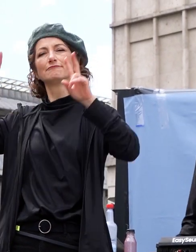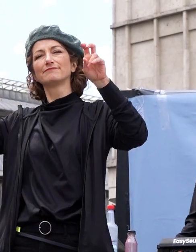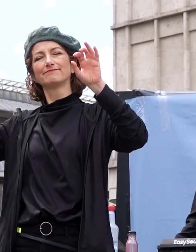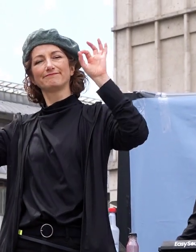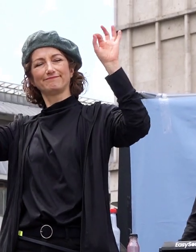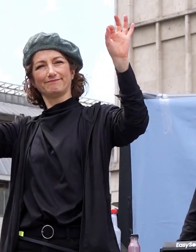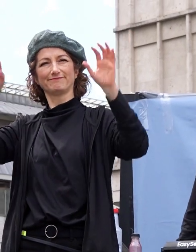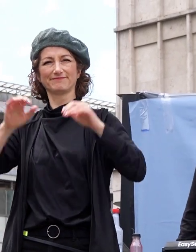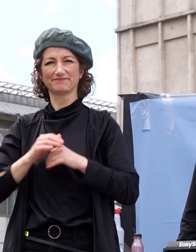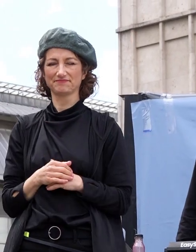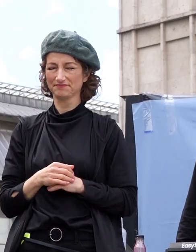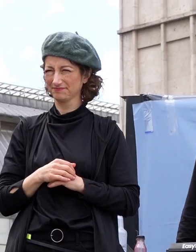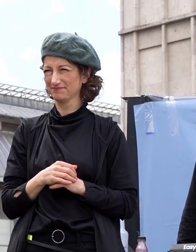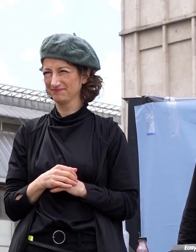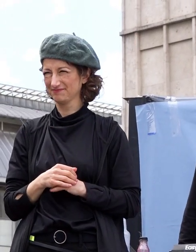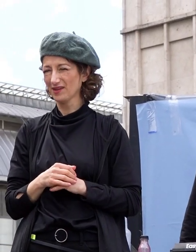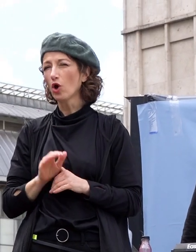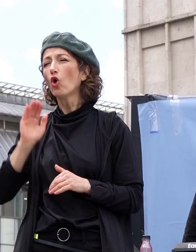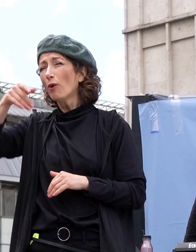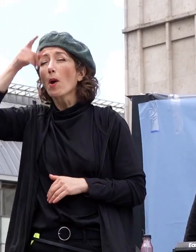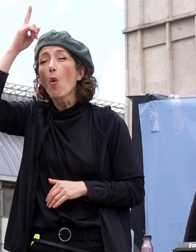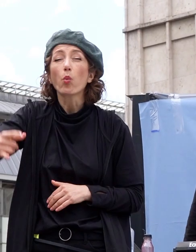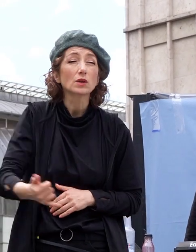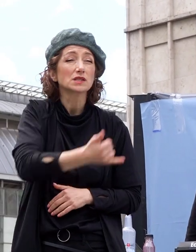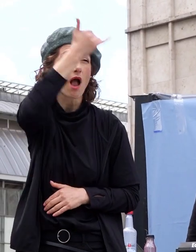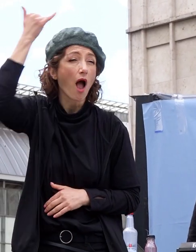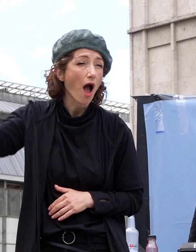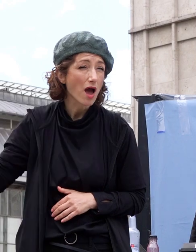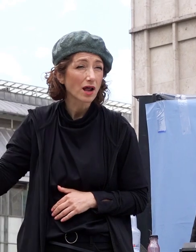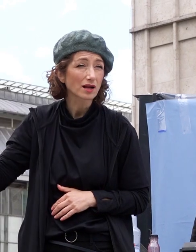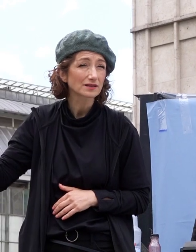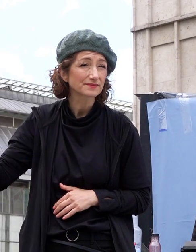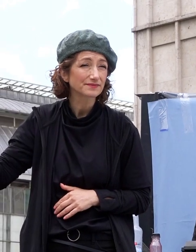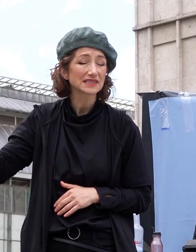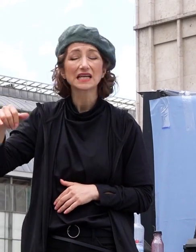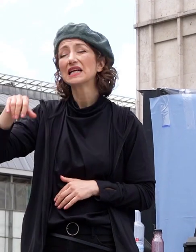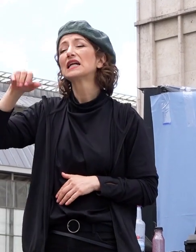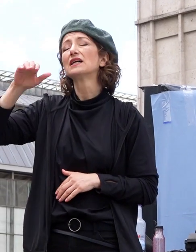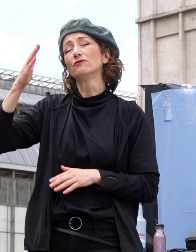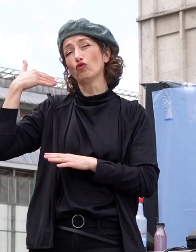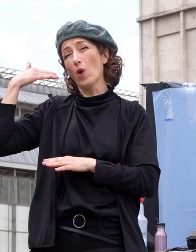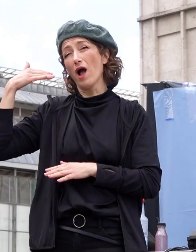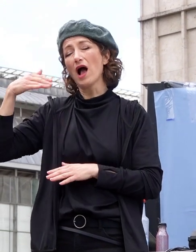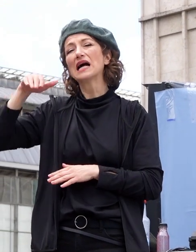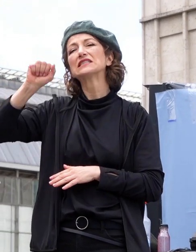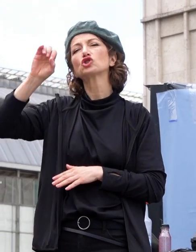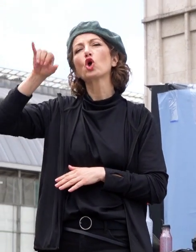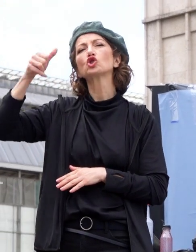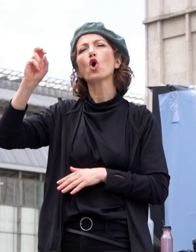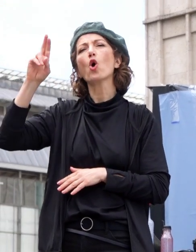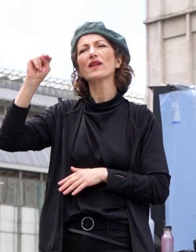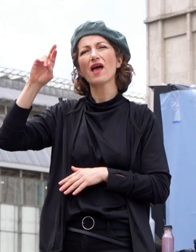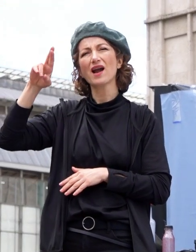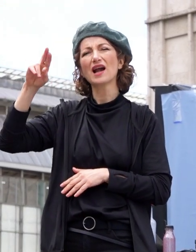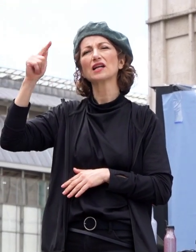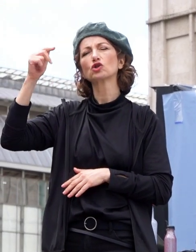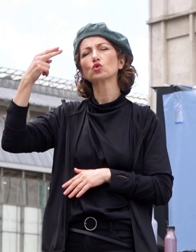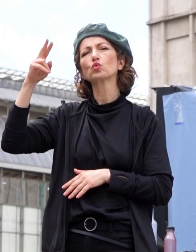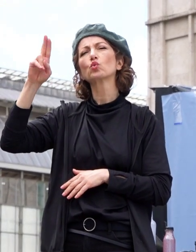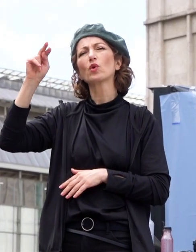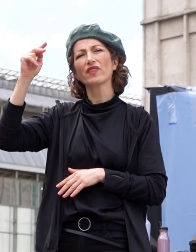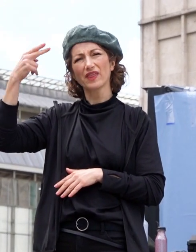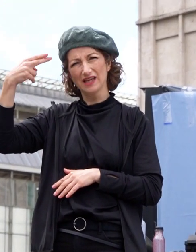More than 100 years ago, Sojourner Truth said, "I will not allow my